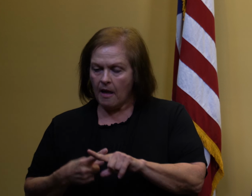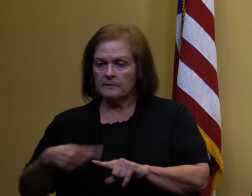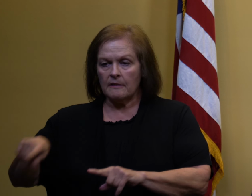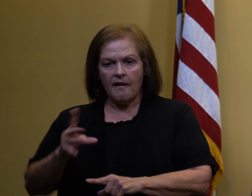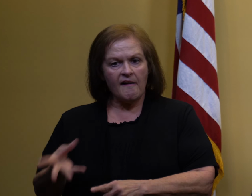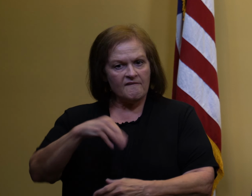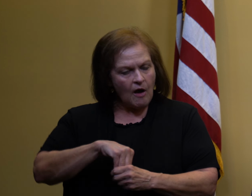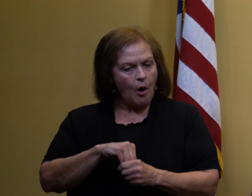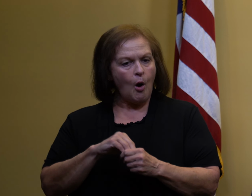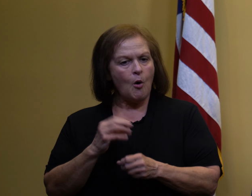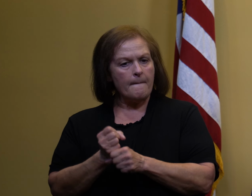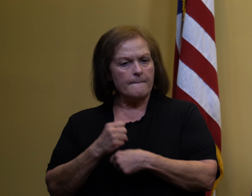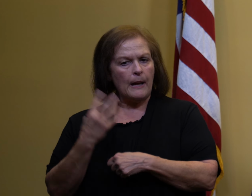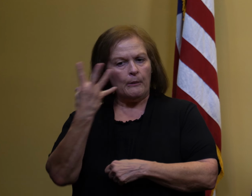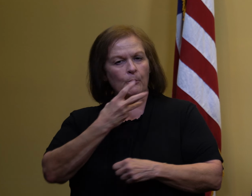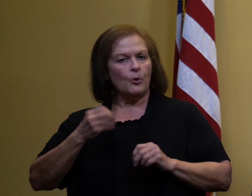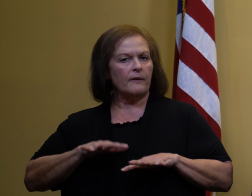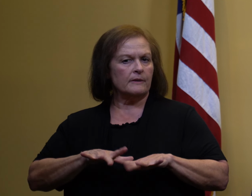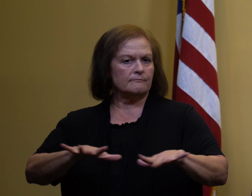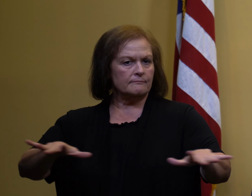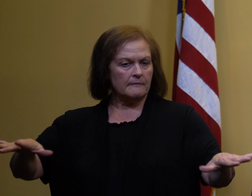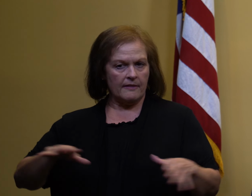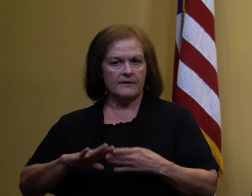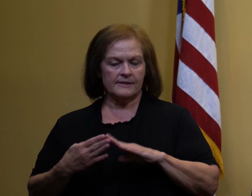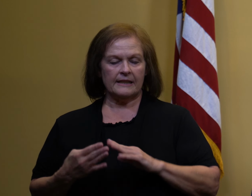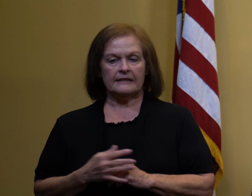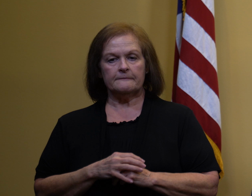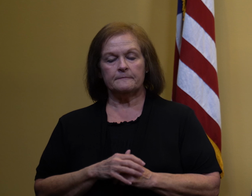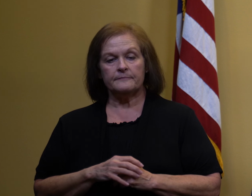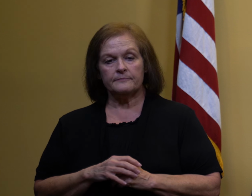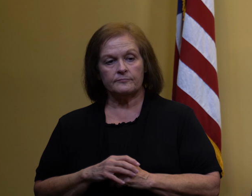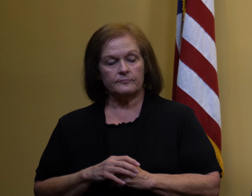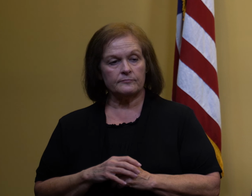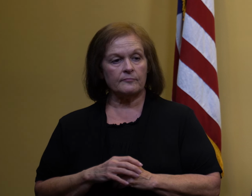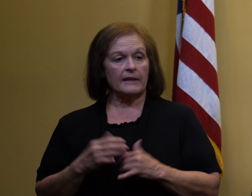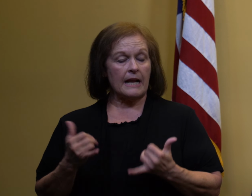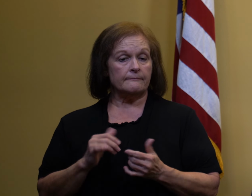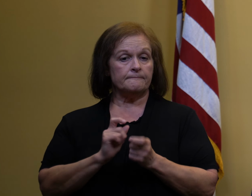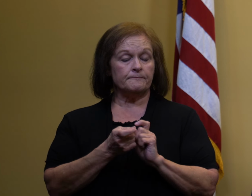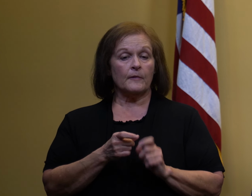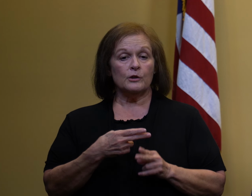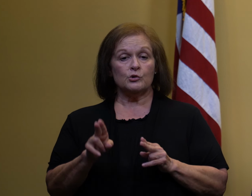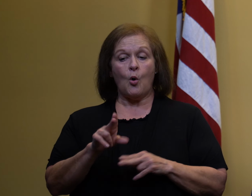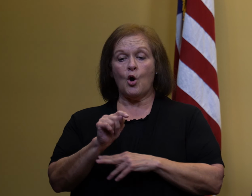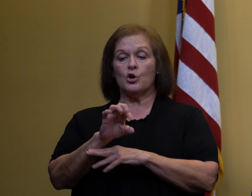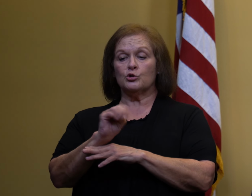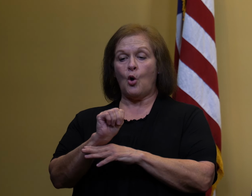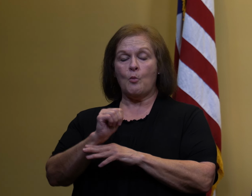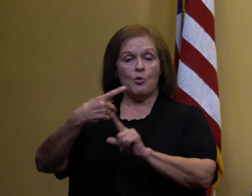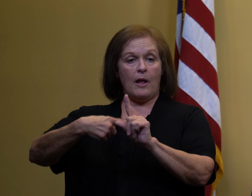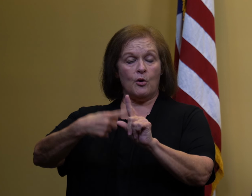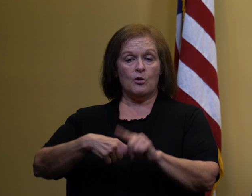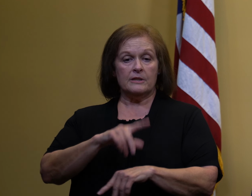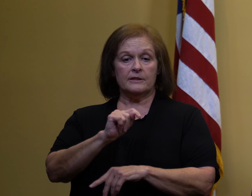improving, beautifying, and mitigating flooding in the city. Pivoting here, short-term rental.